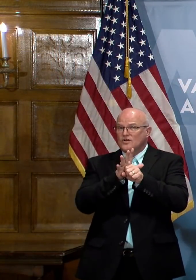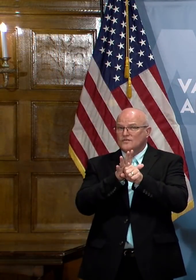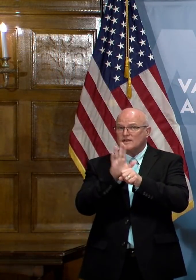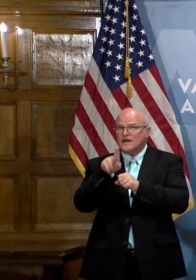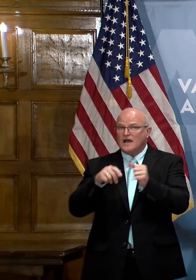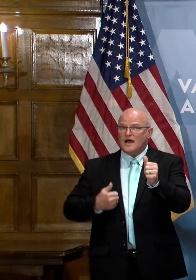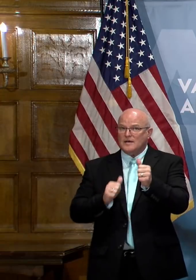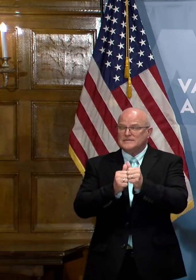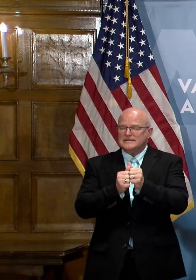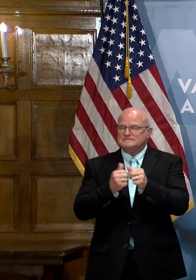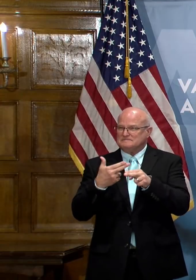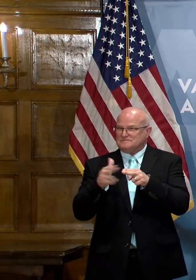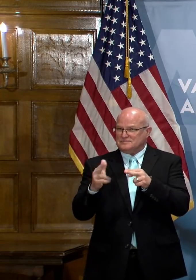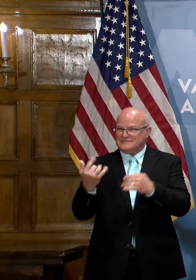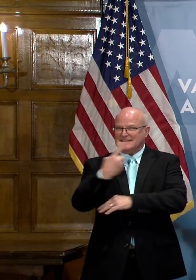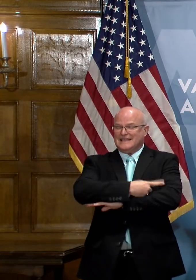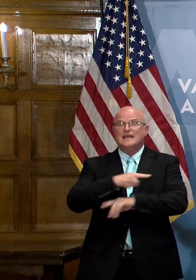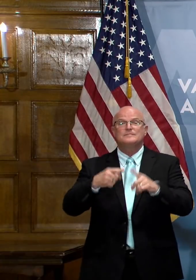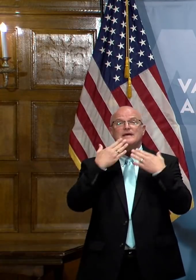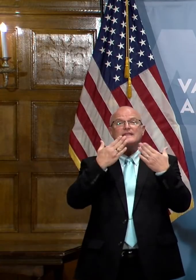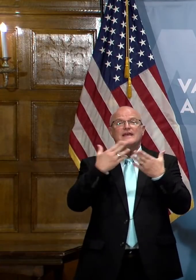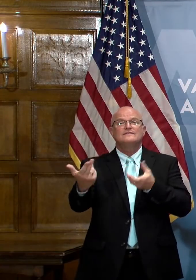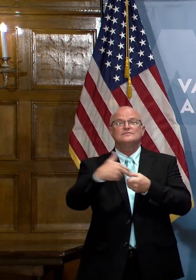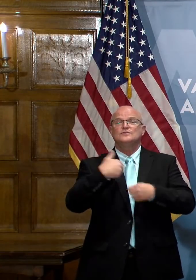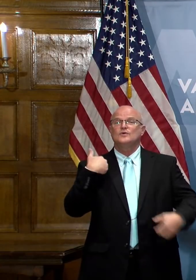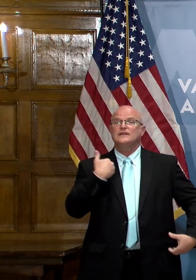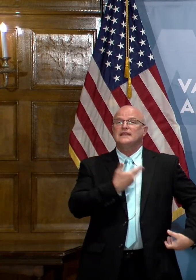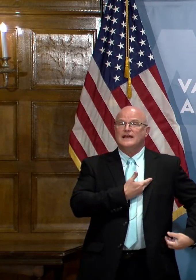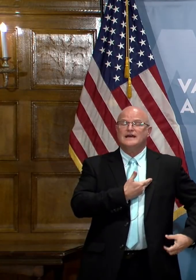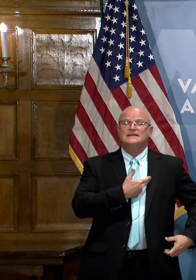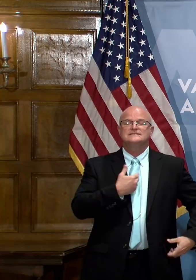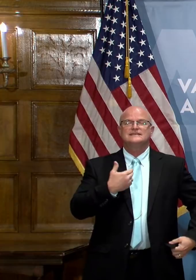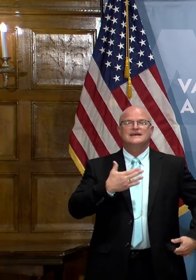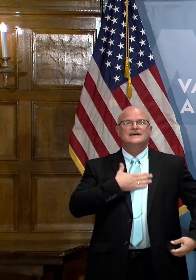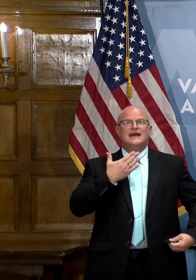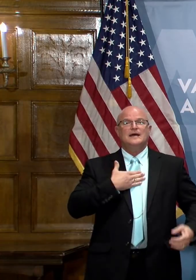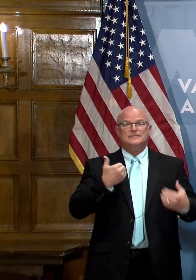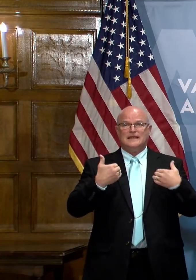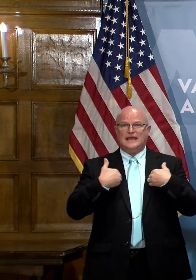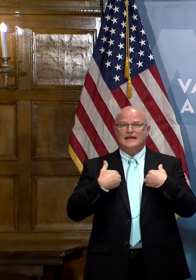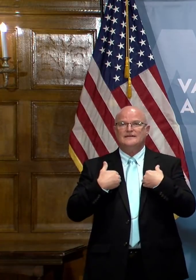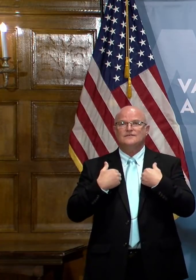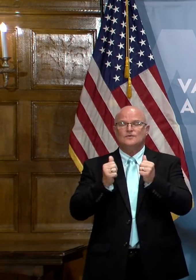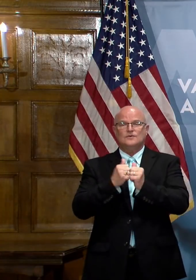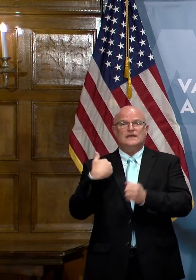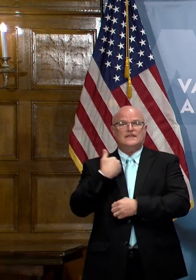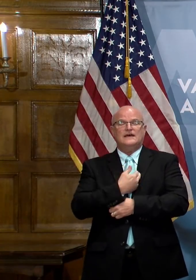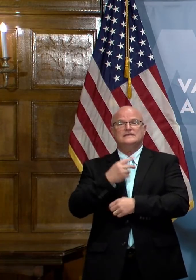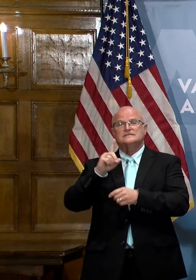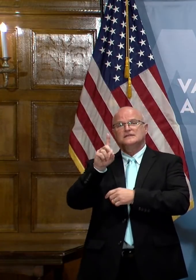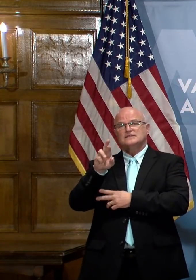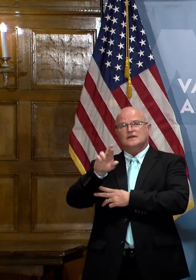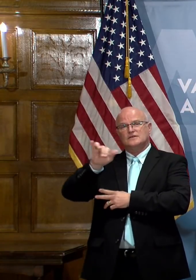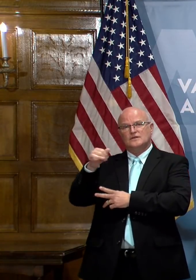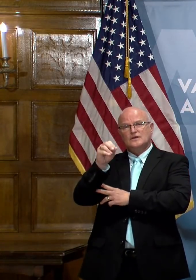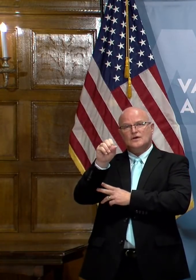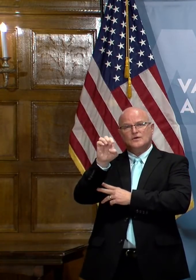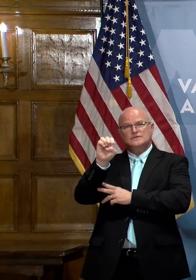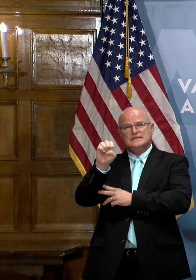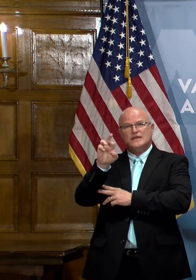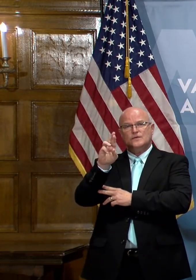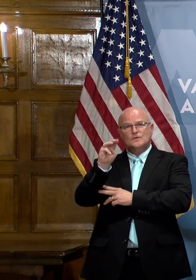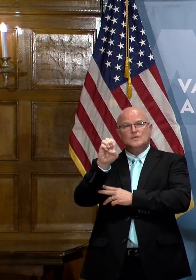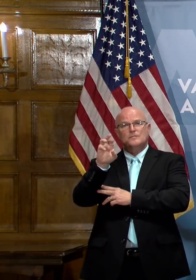brief today, but thank you for joining us. I'm pleased to be joined by Dr. Jose Romero of the Department of